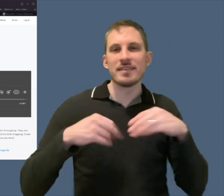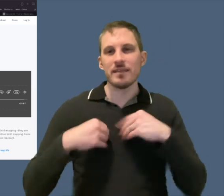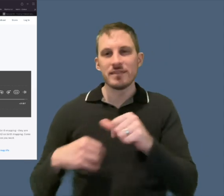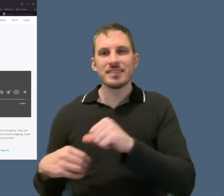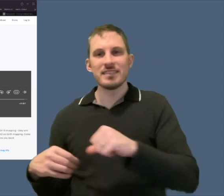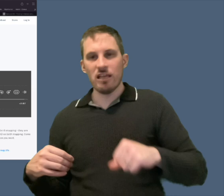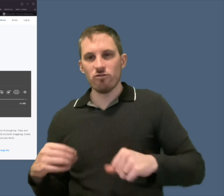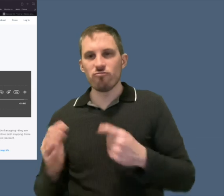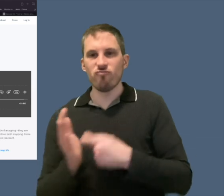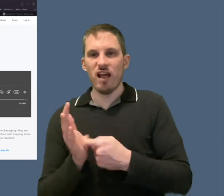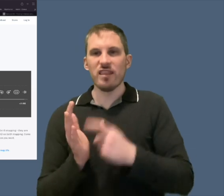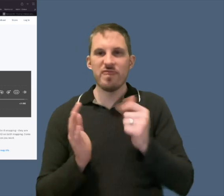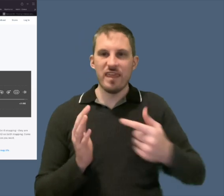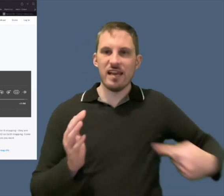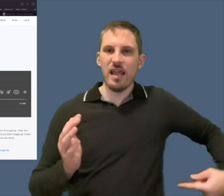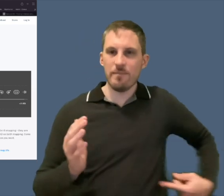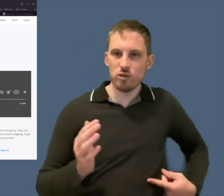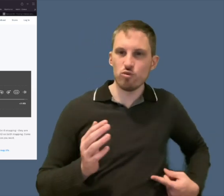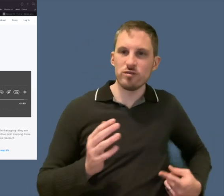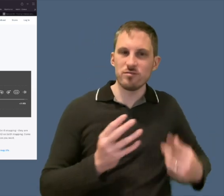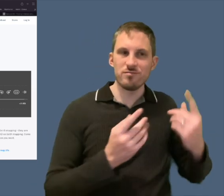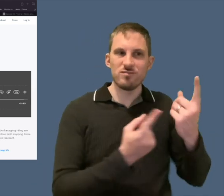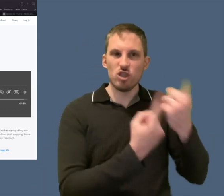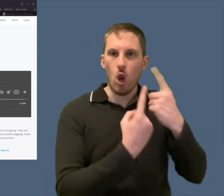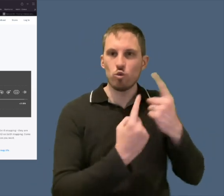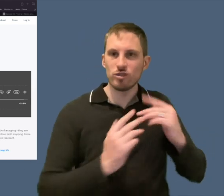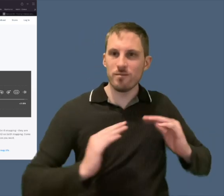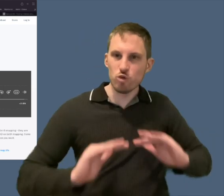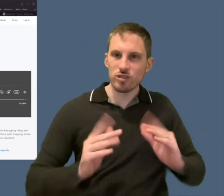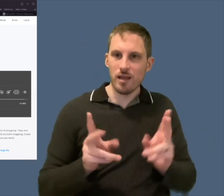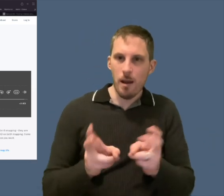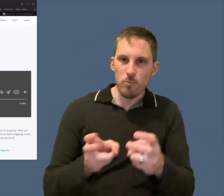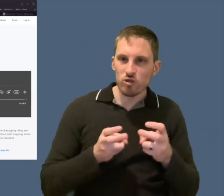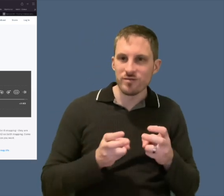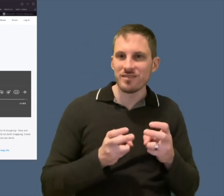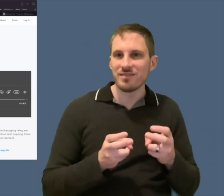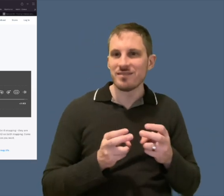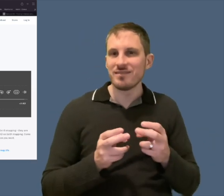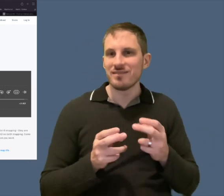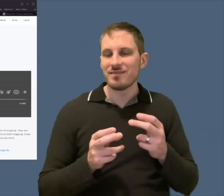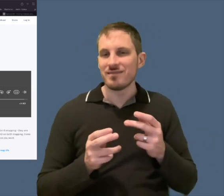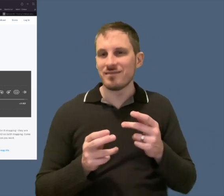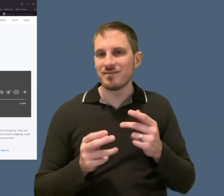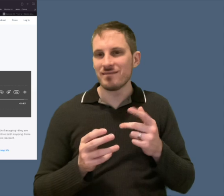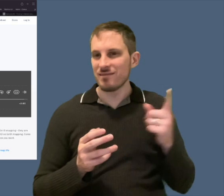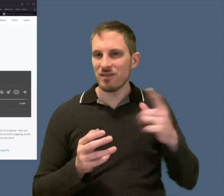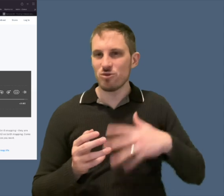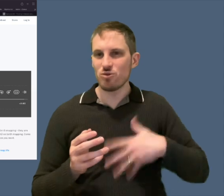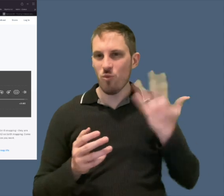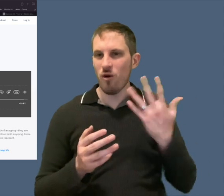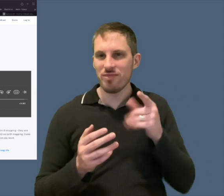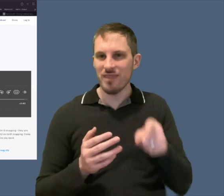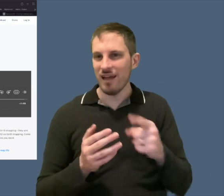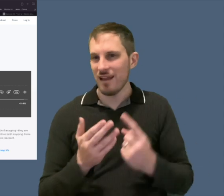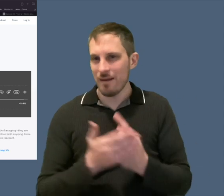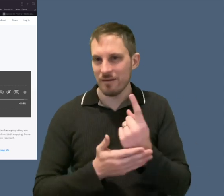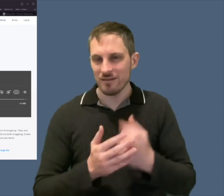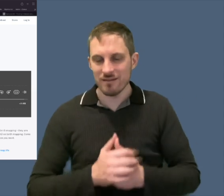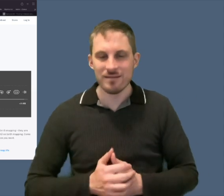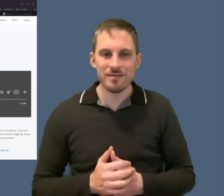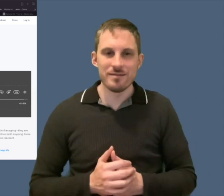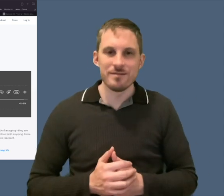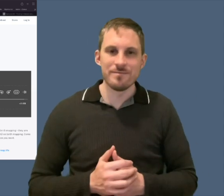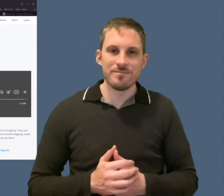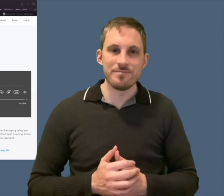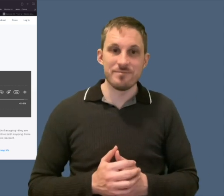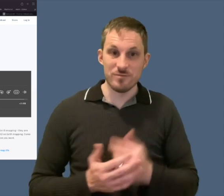over epidural coach pushing forceps episiotomy again, because they don't want that. And this isn't even really, because